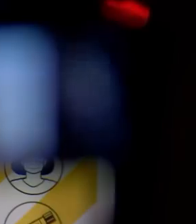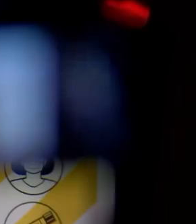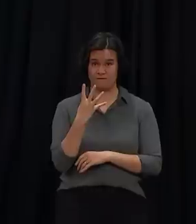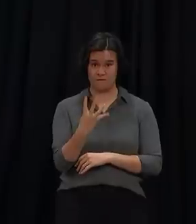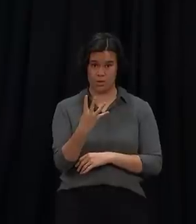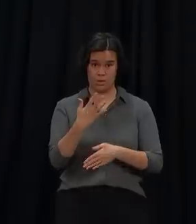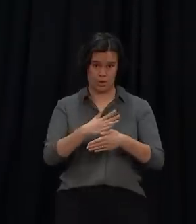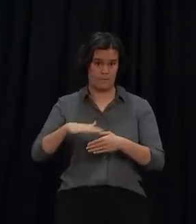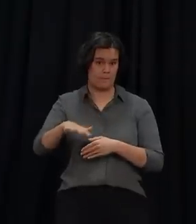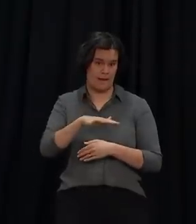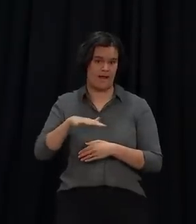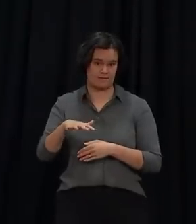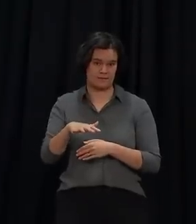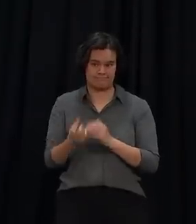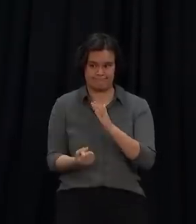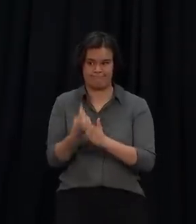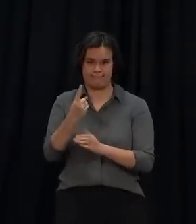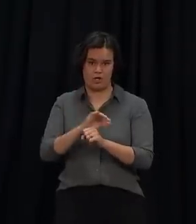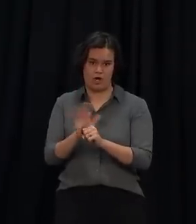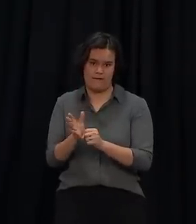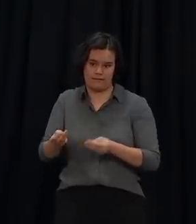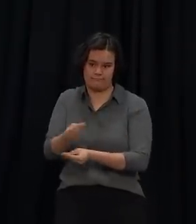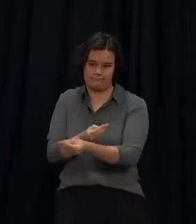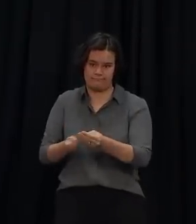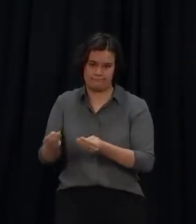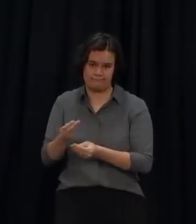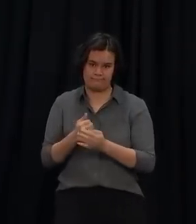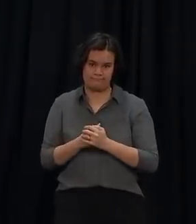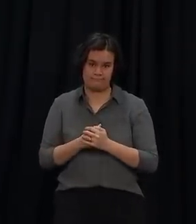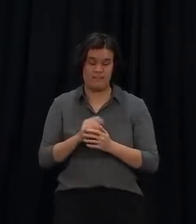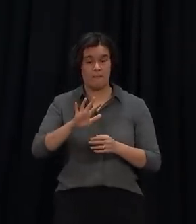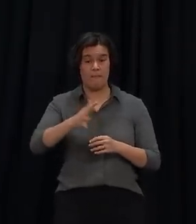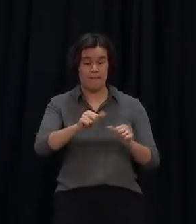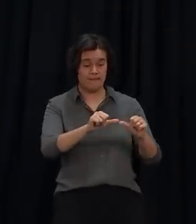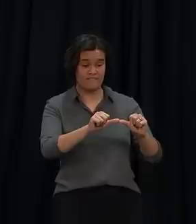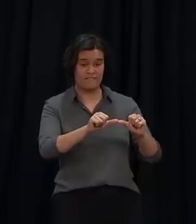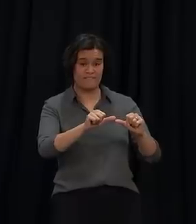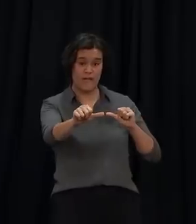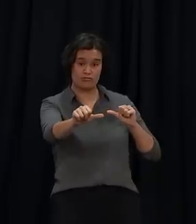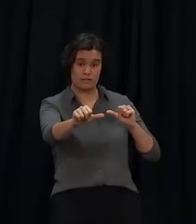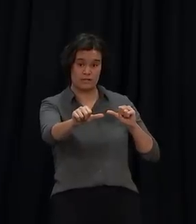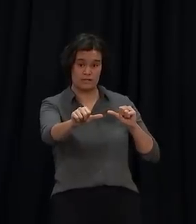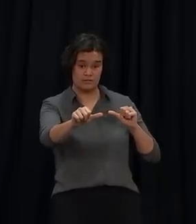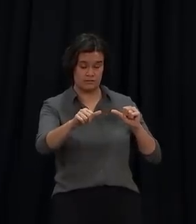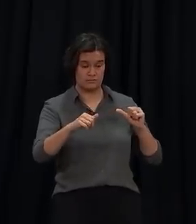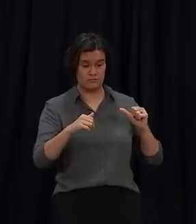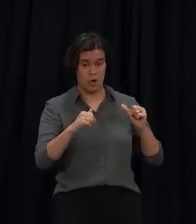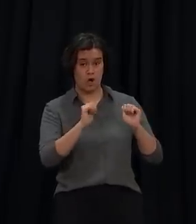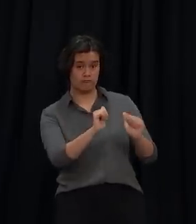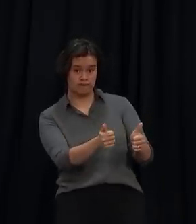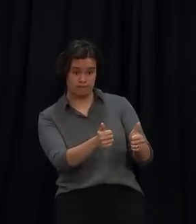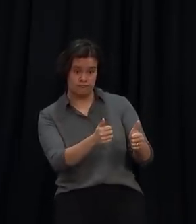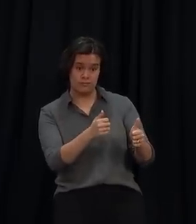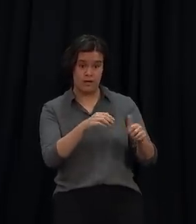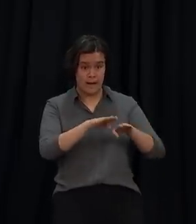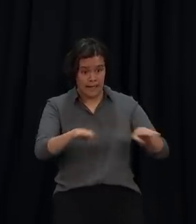worried. This may not be a problem with the rules, say, on the factory floor, but what is happening perhaps before and after shifts